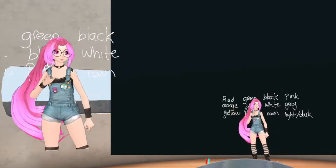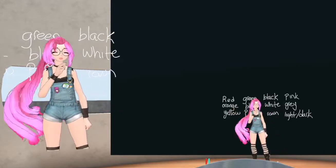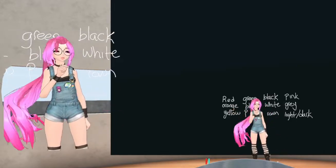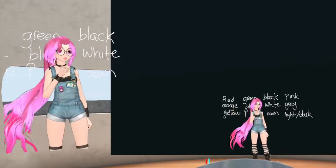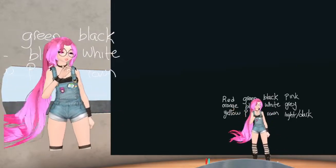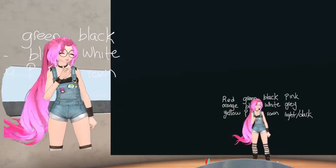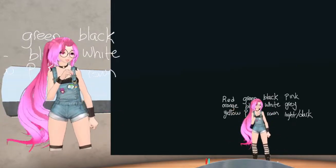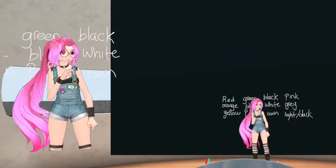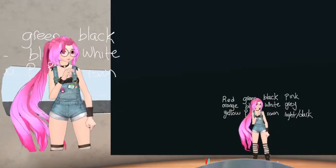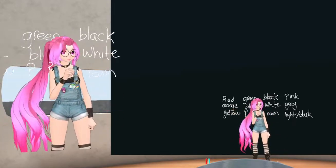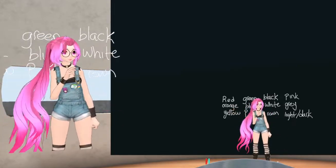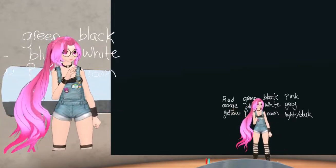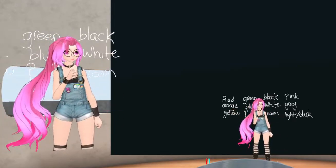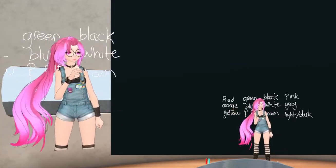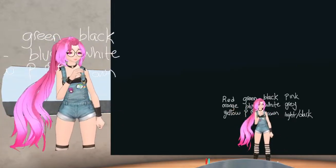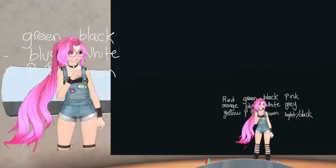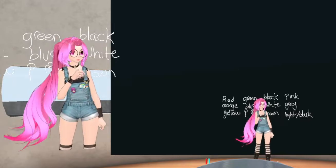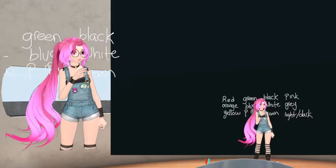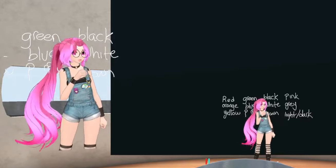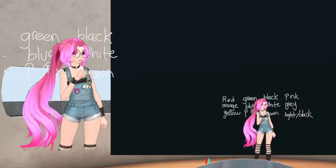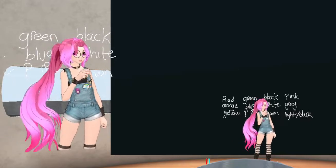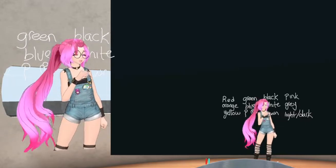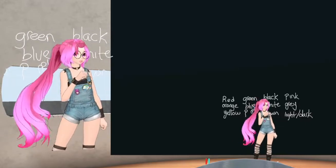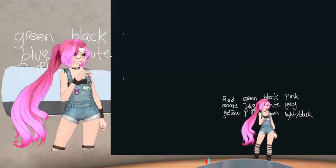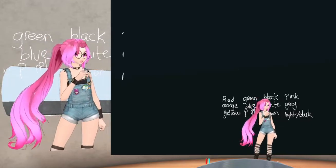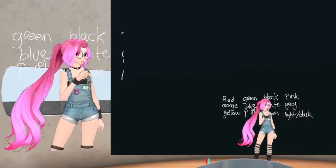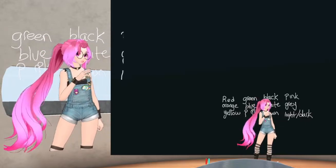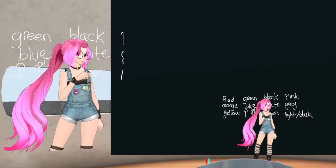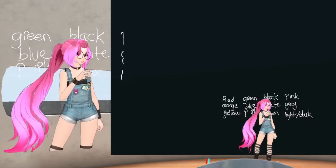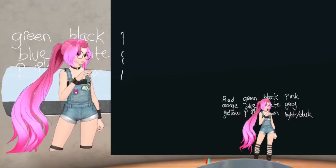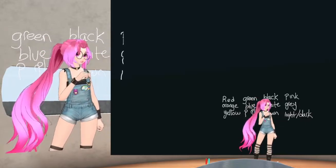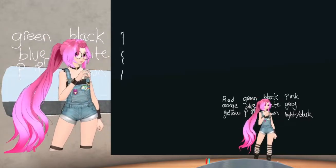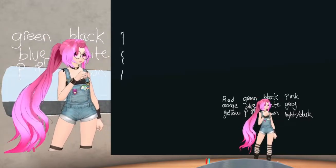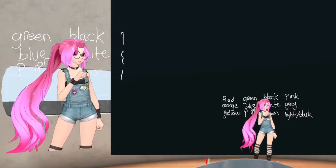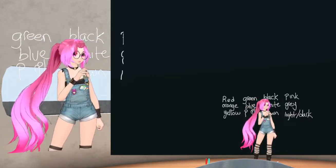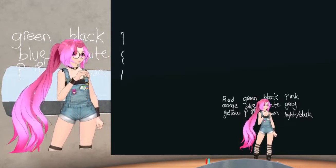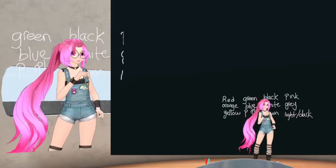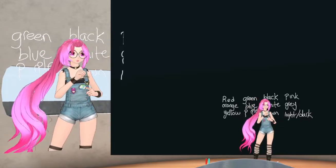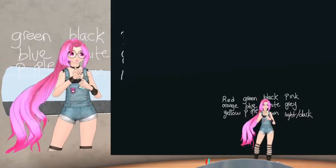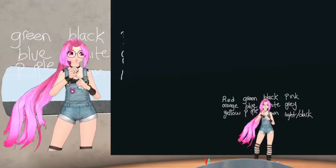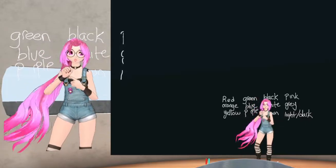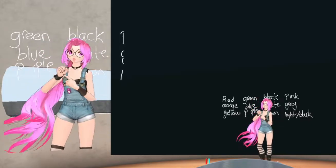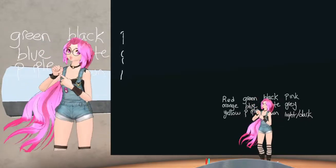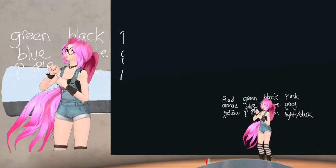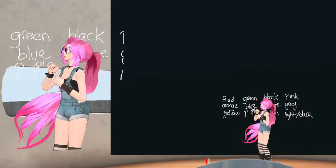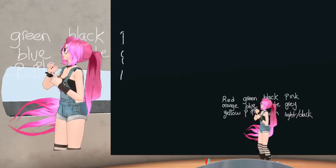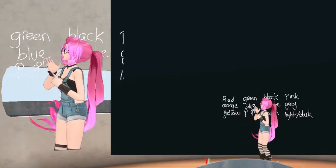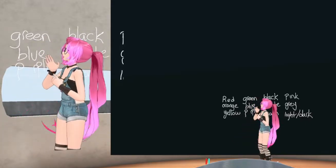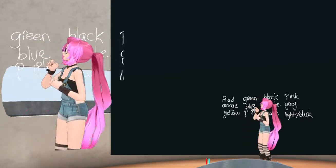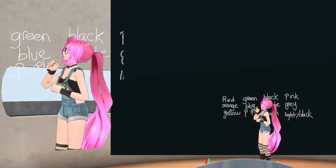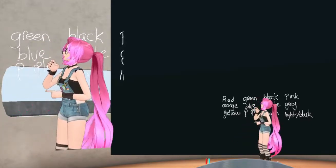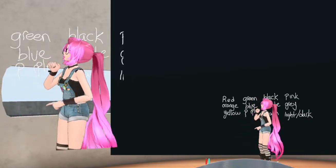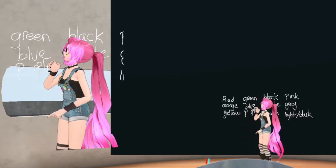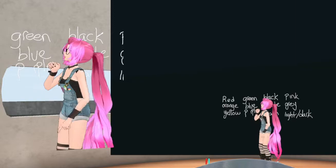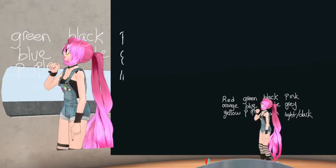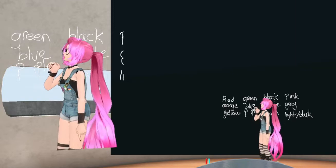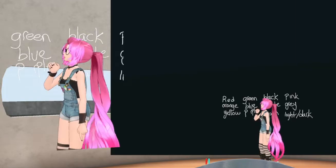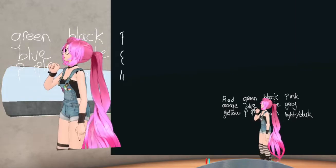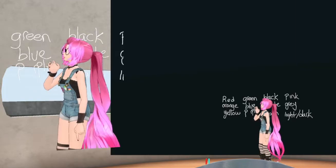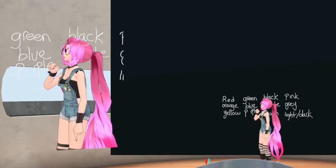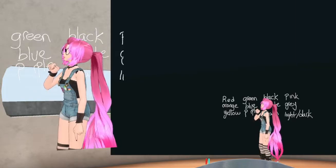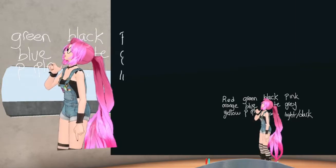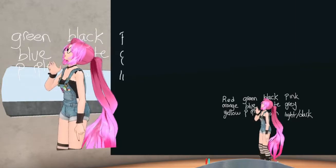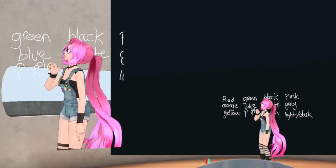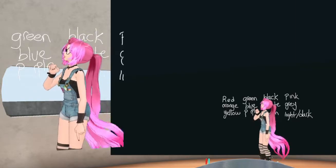Yeah! Orange! Orange underneath your chin. Make sure my hand isn't moving. I'm